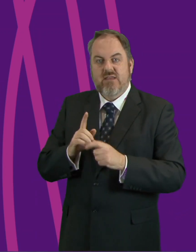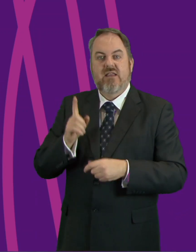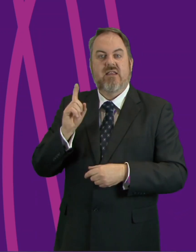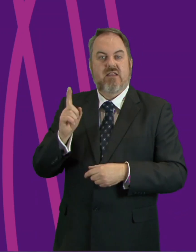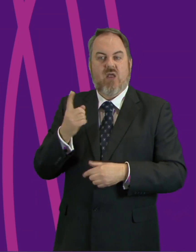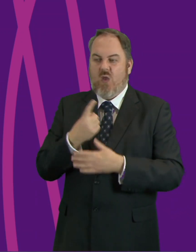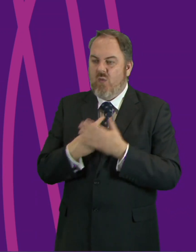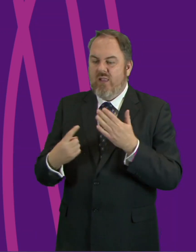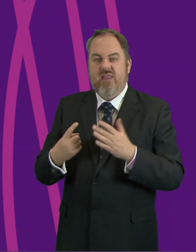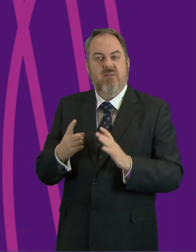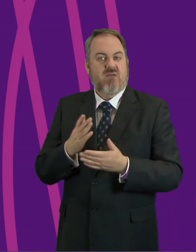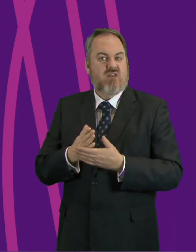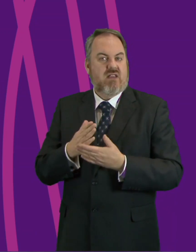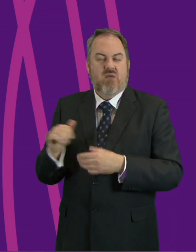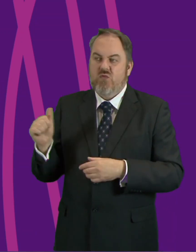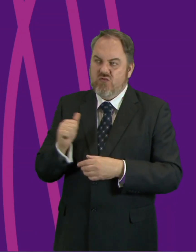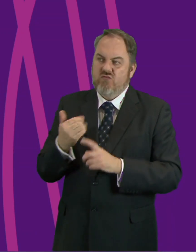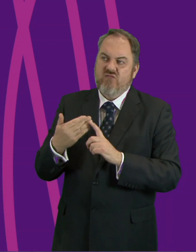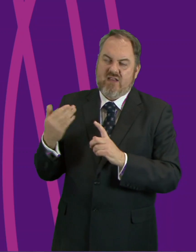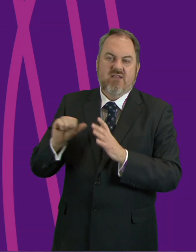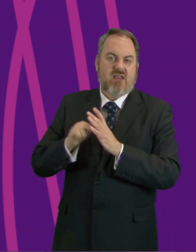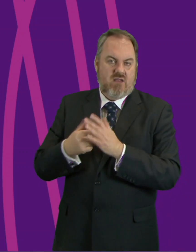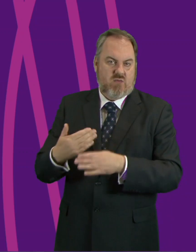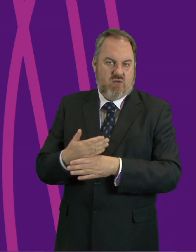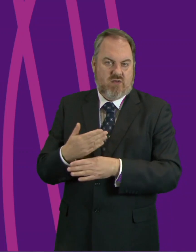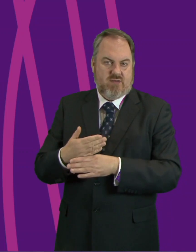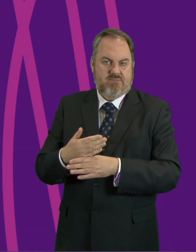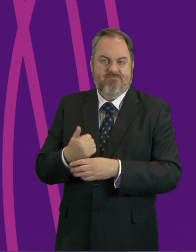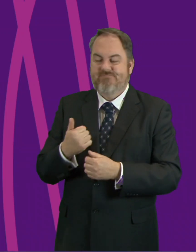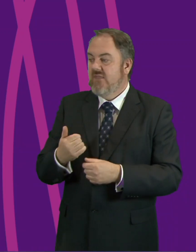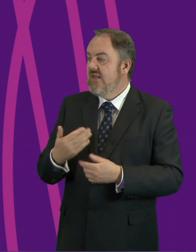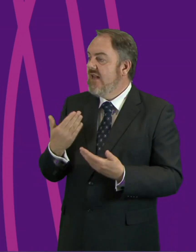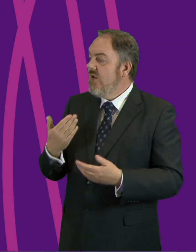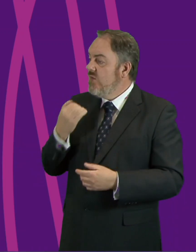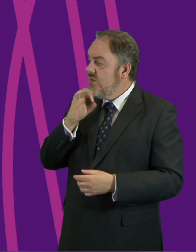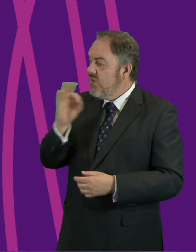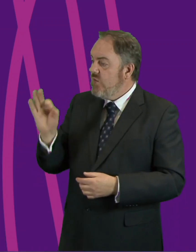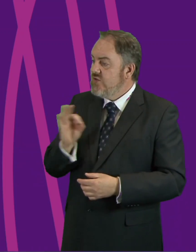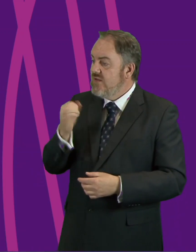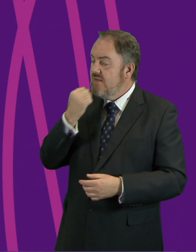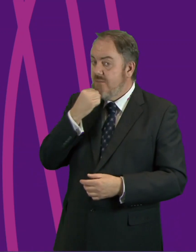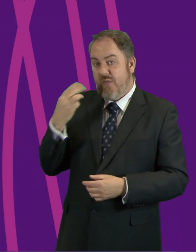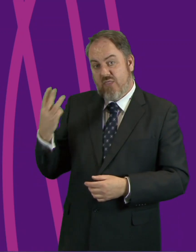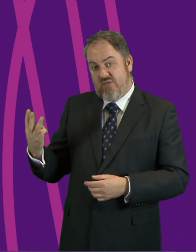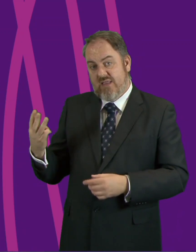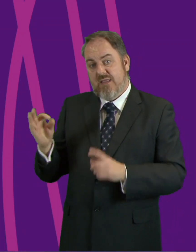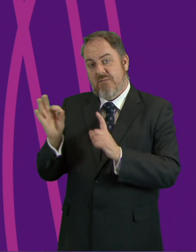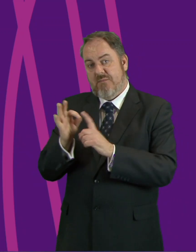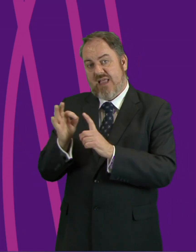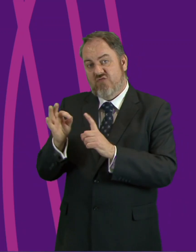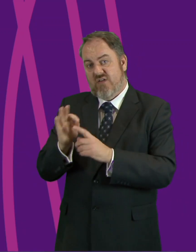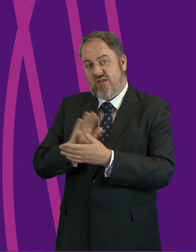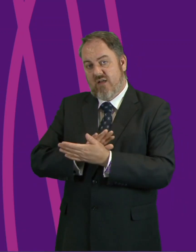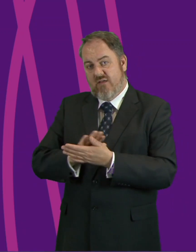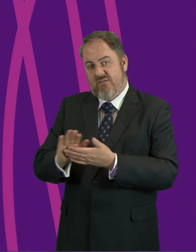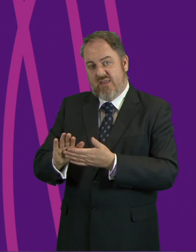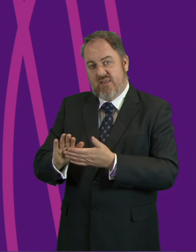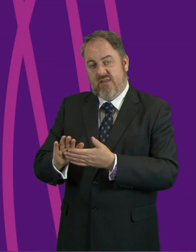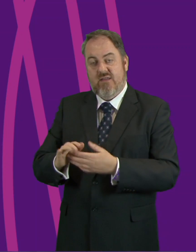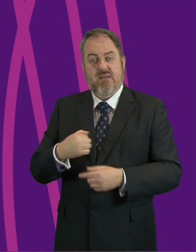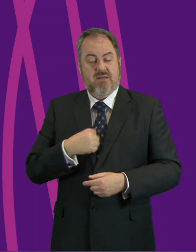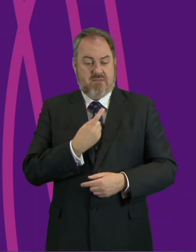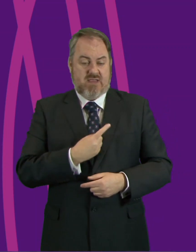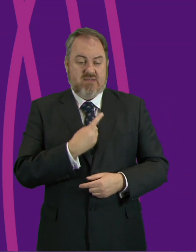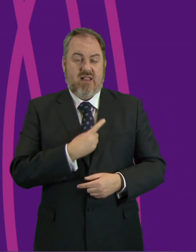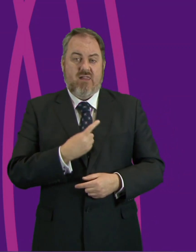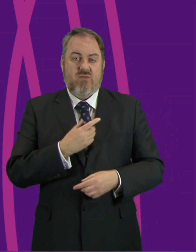as well. Thank you. Question number 3, Patrick Harvey. On behalf of the Scottish Green Party, may I express our